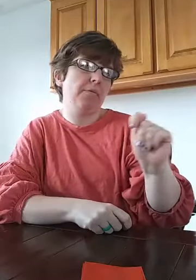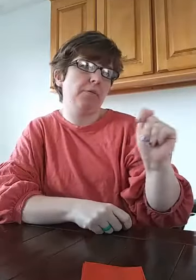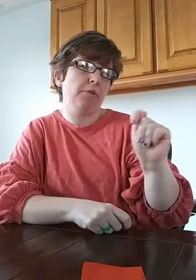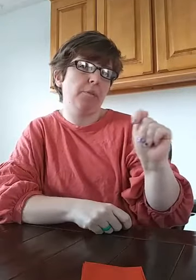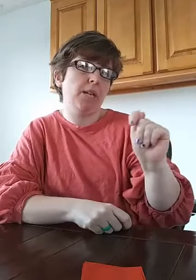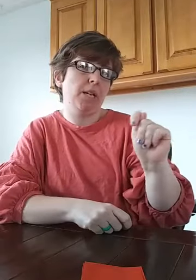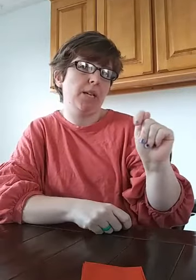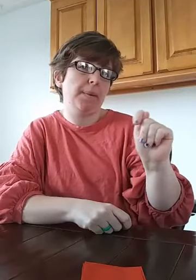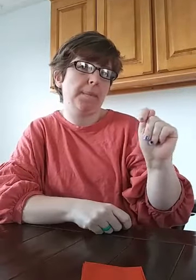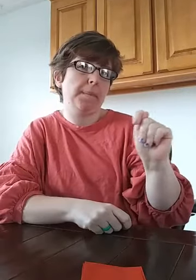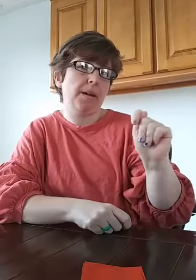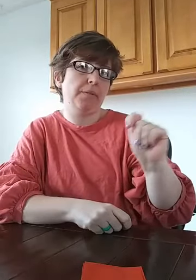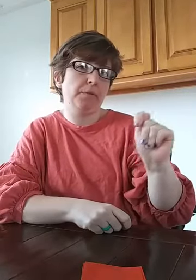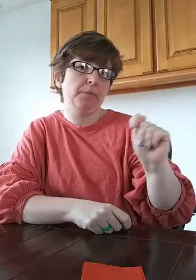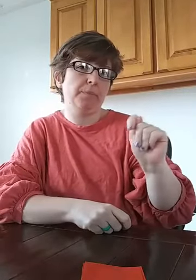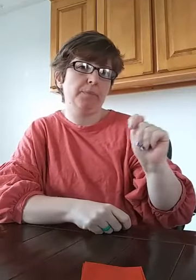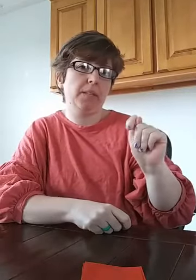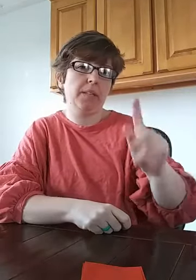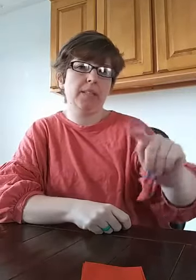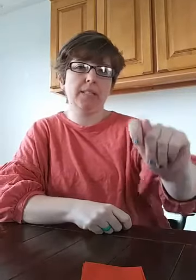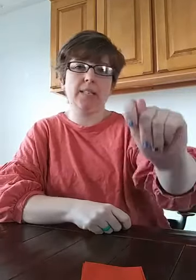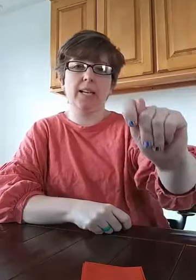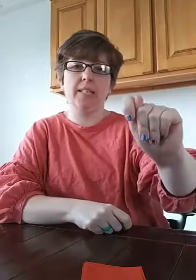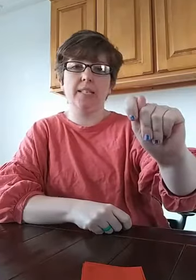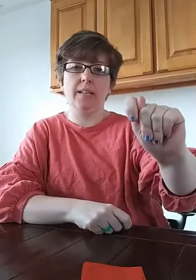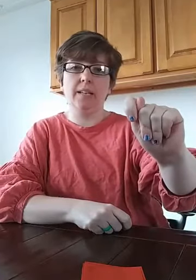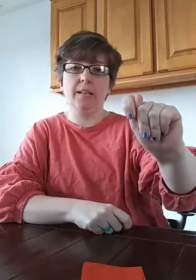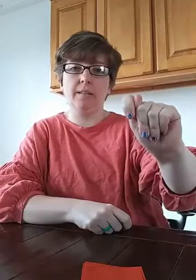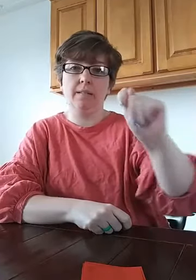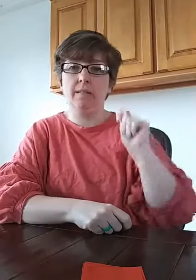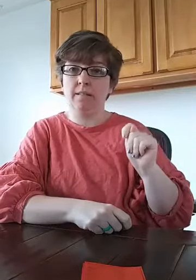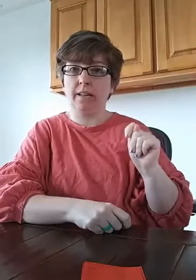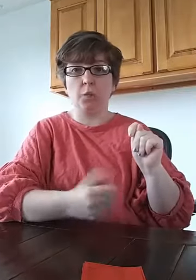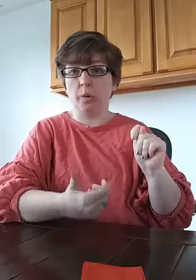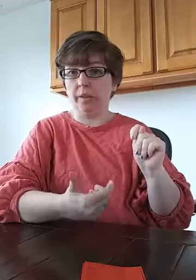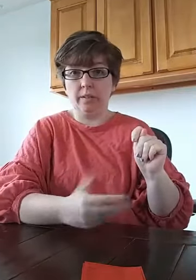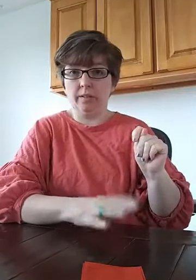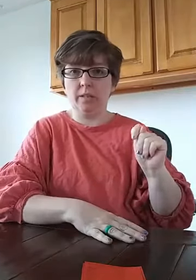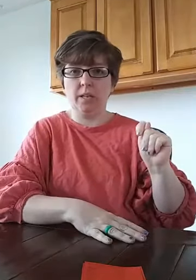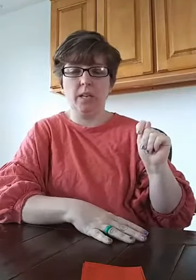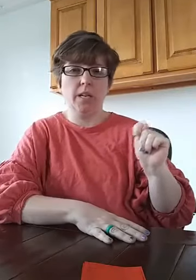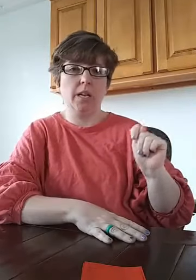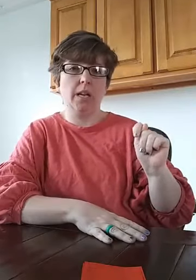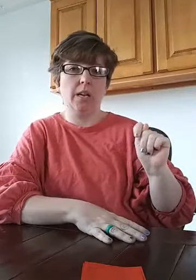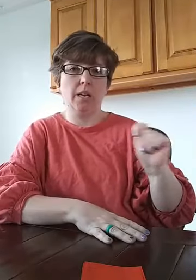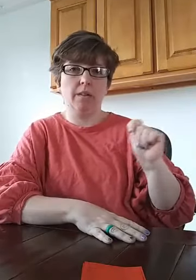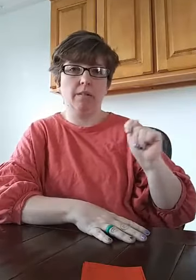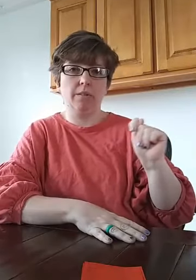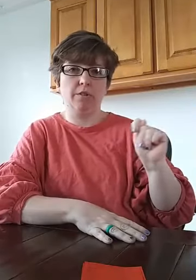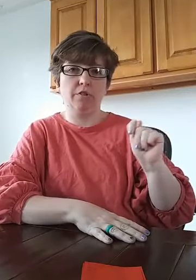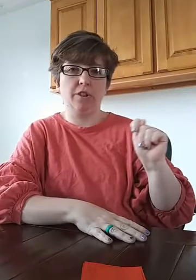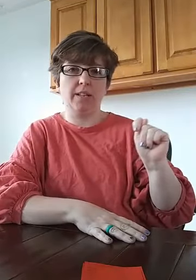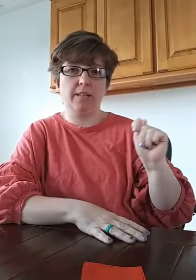bathroom it's a tea like toilet and shake it